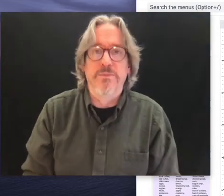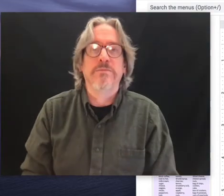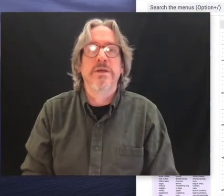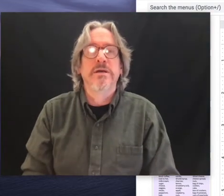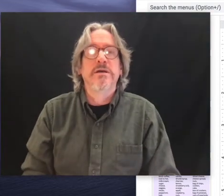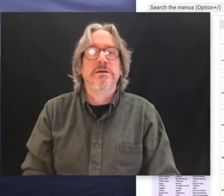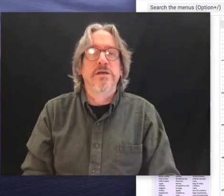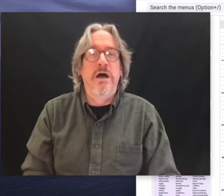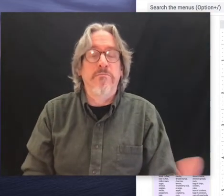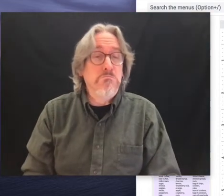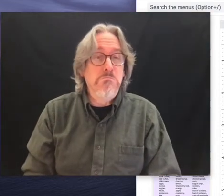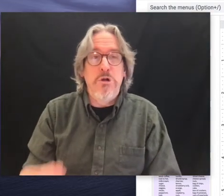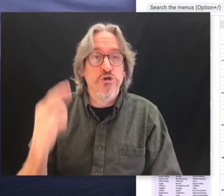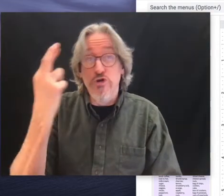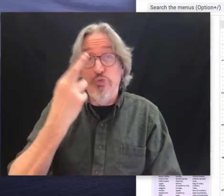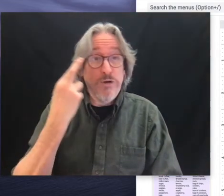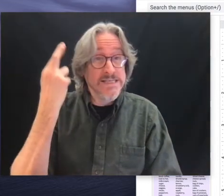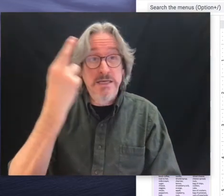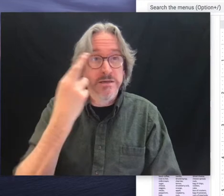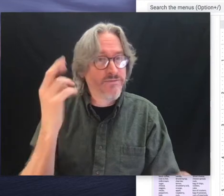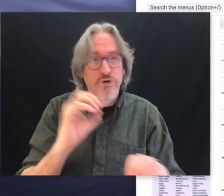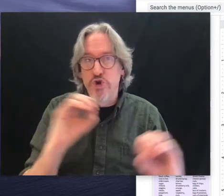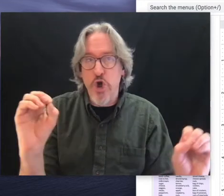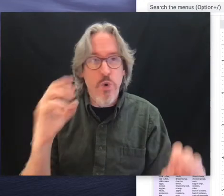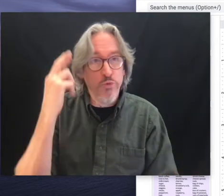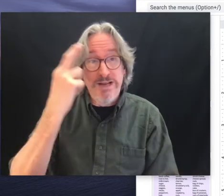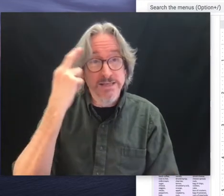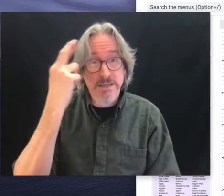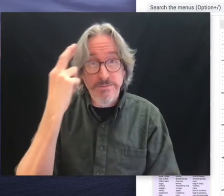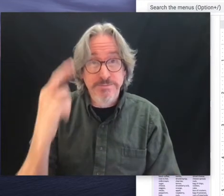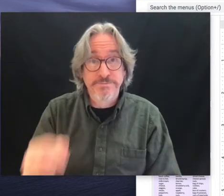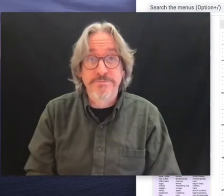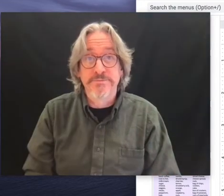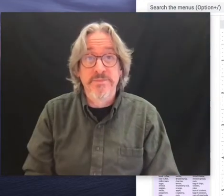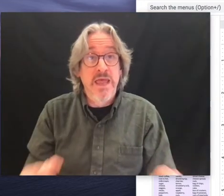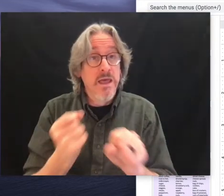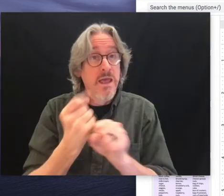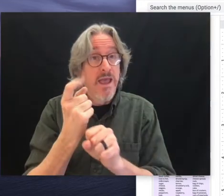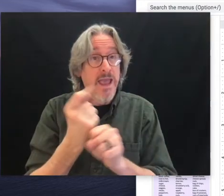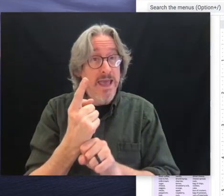a couple. Reason for no reason.